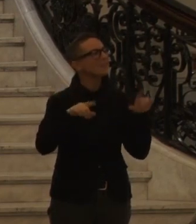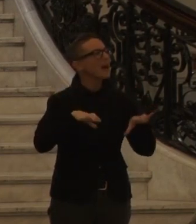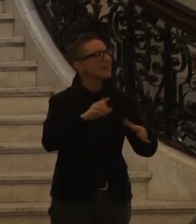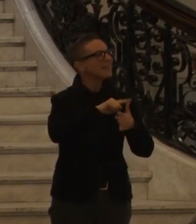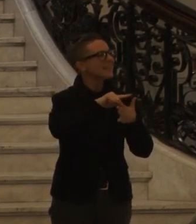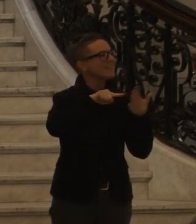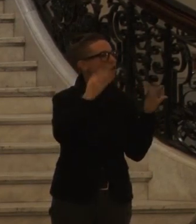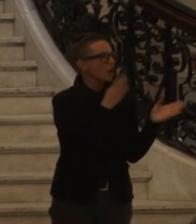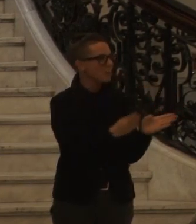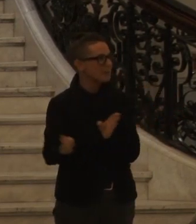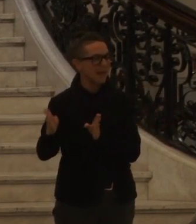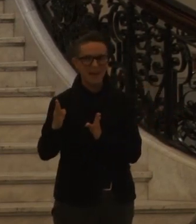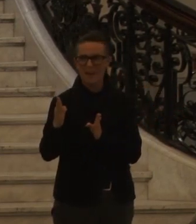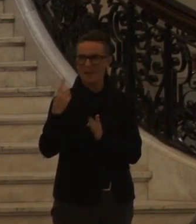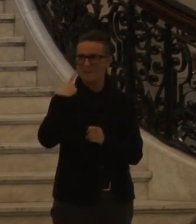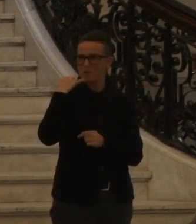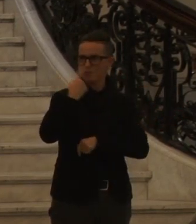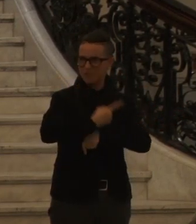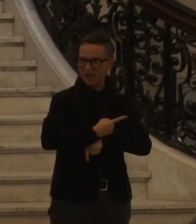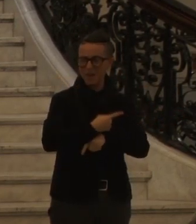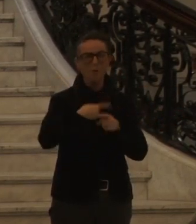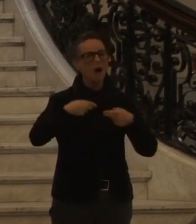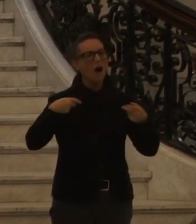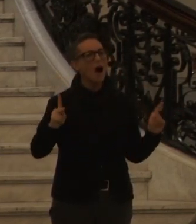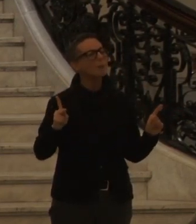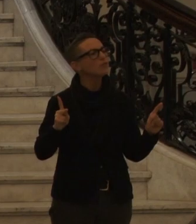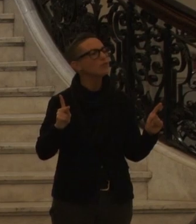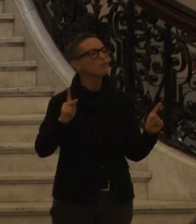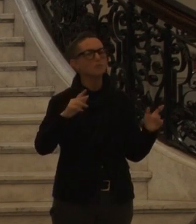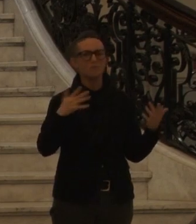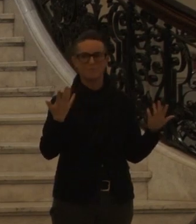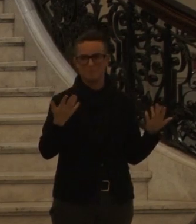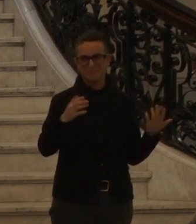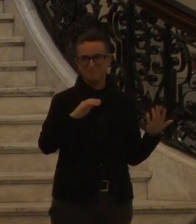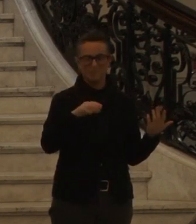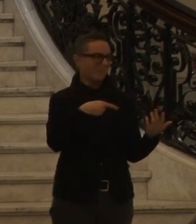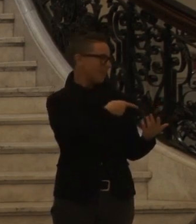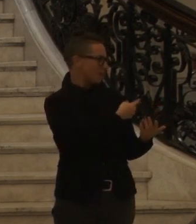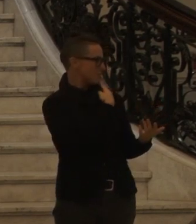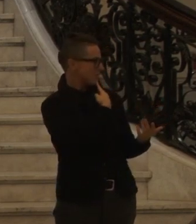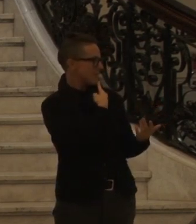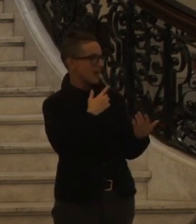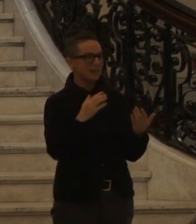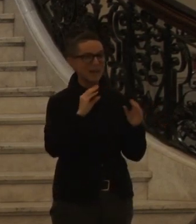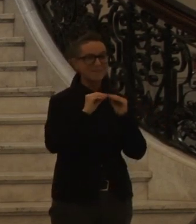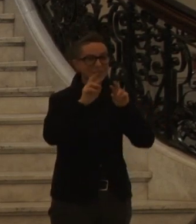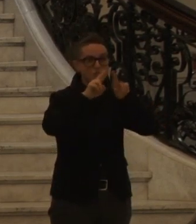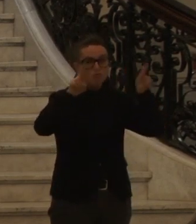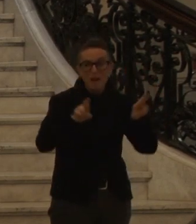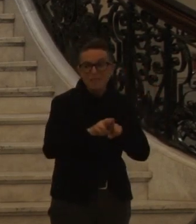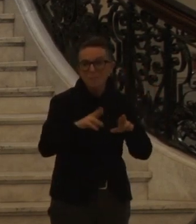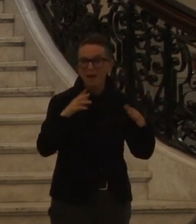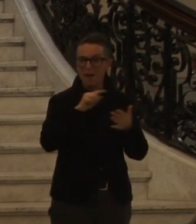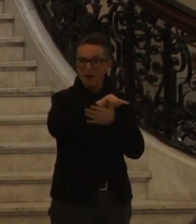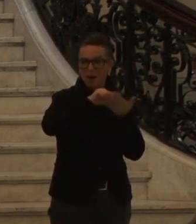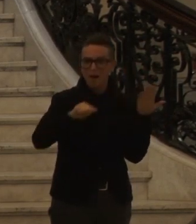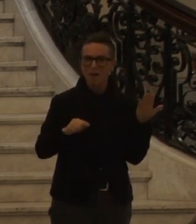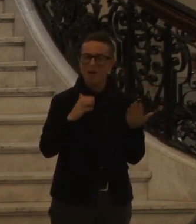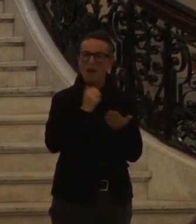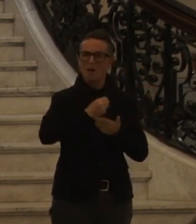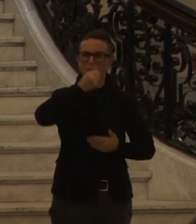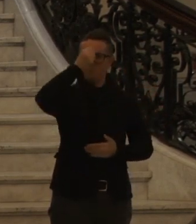planned for the day and opportunities to, as you said, fix your resumes and really